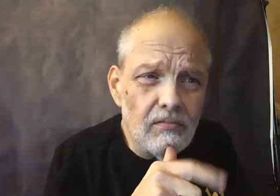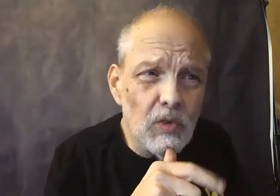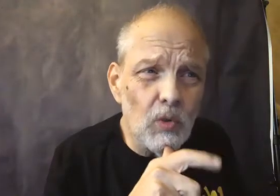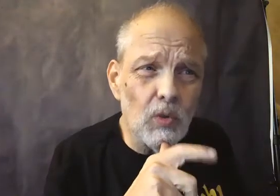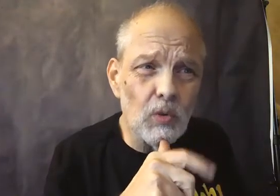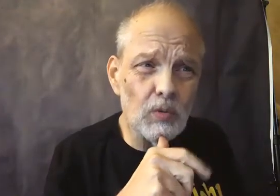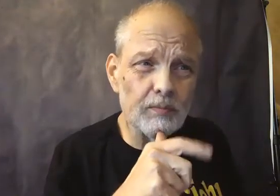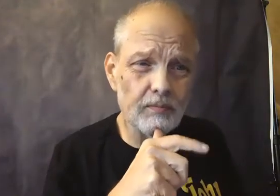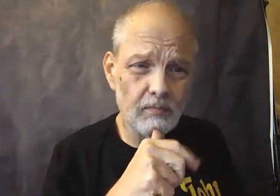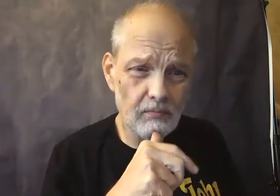Who?